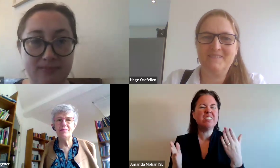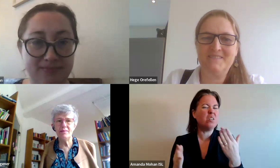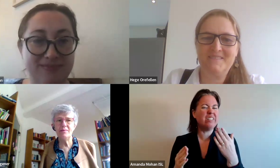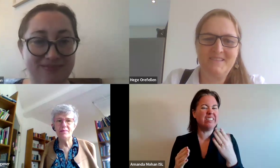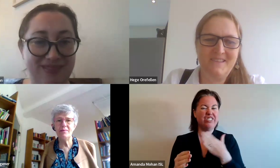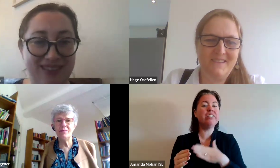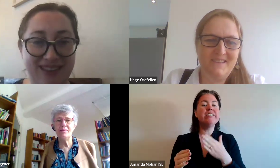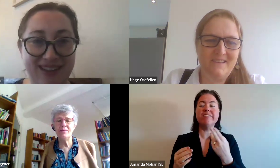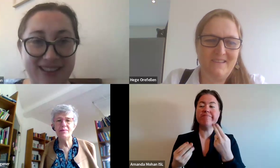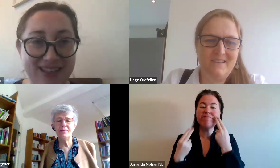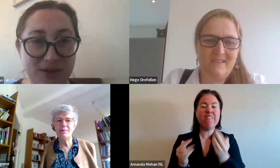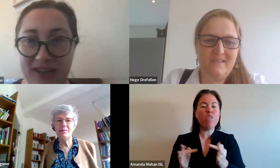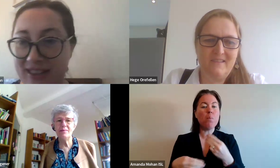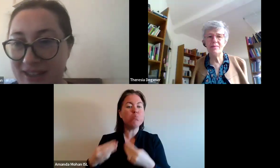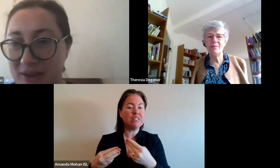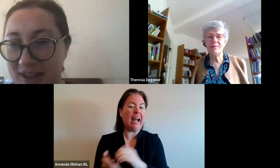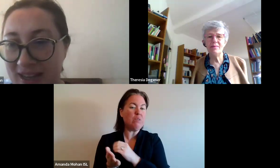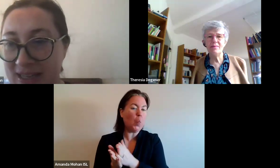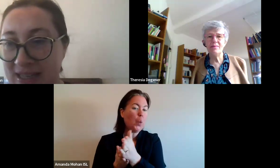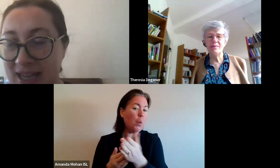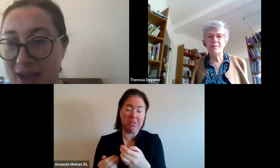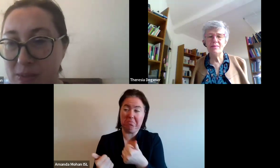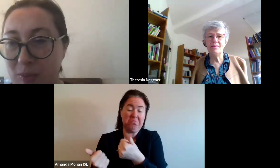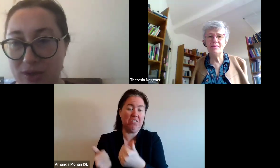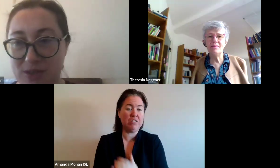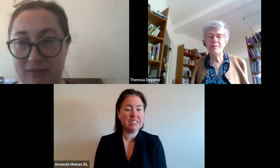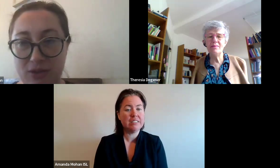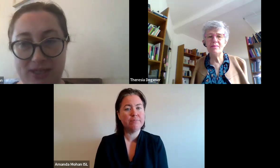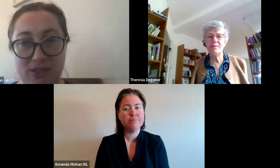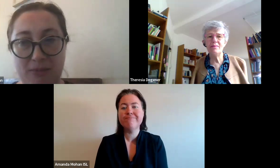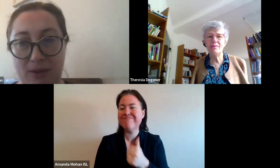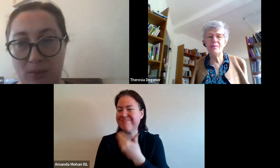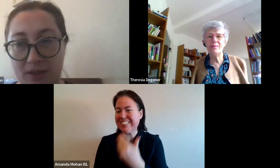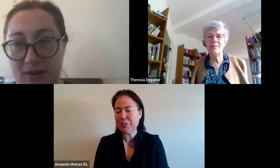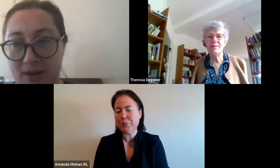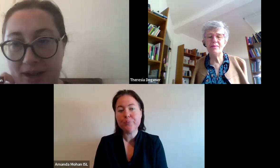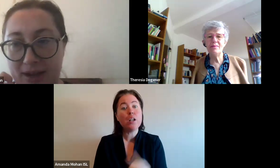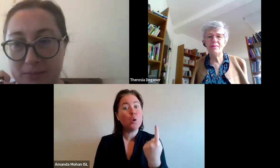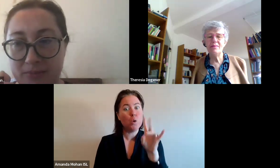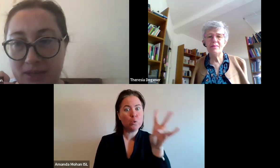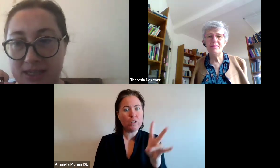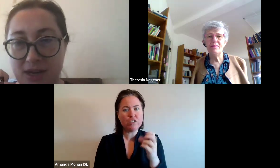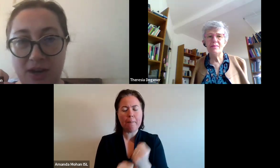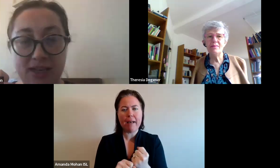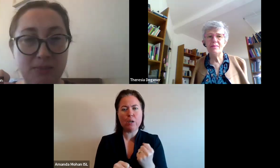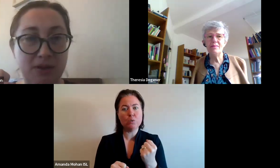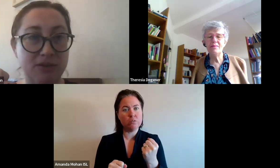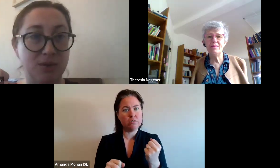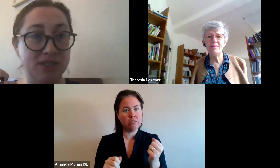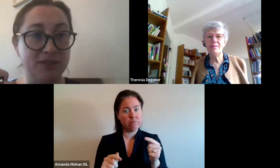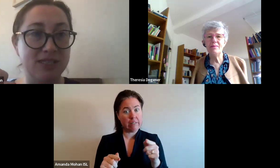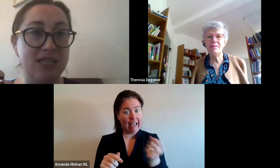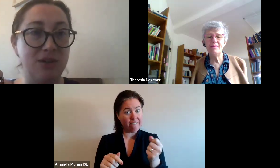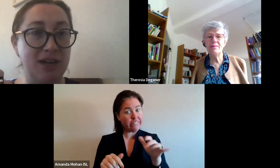formality. That's great. Thank you, Hege. We also have a question about whether is there a